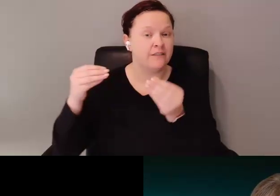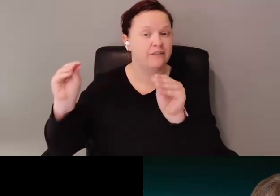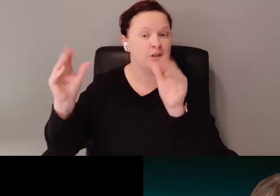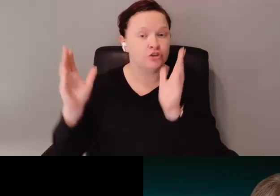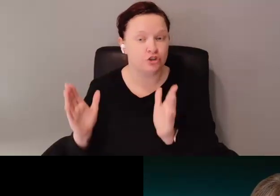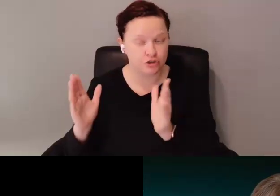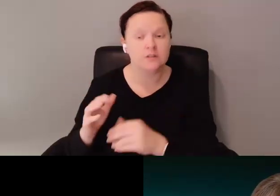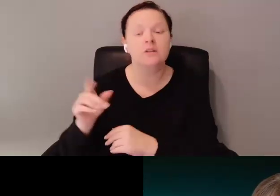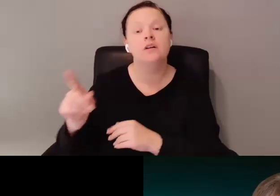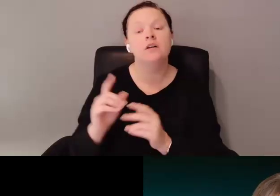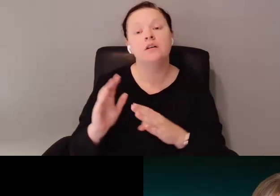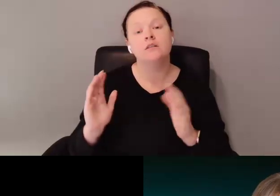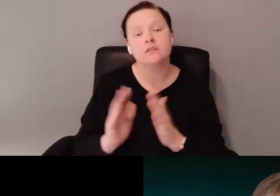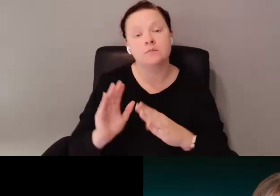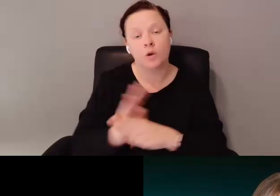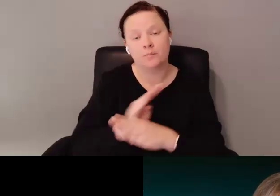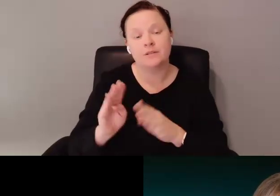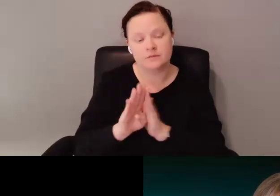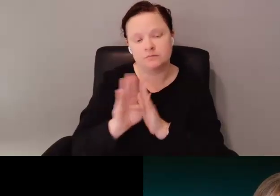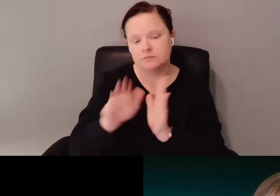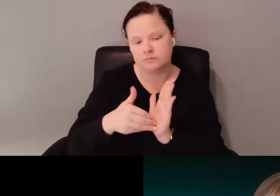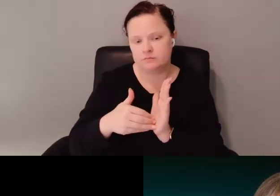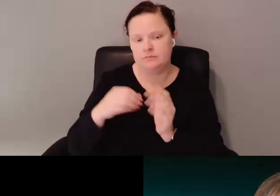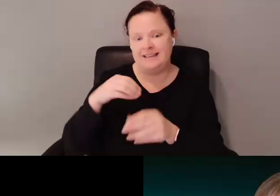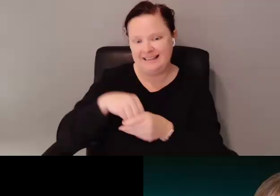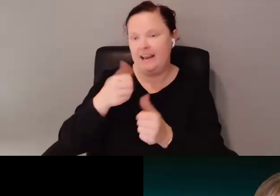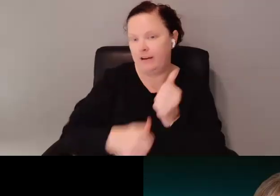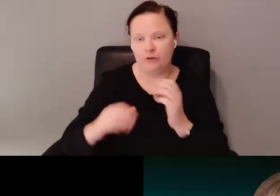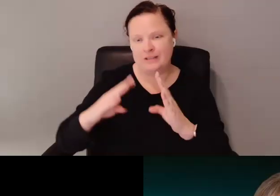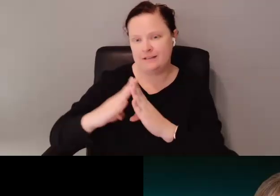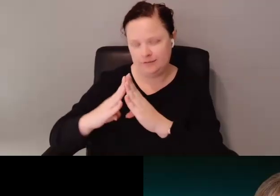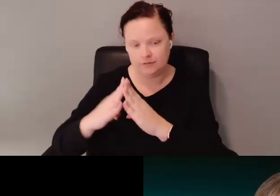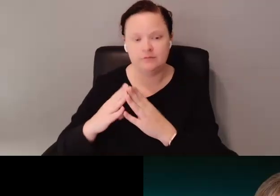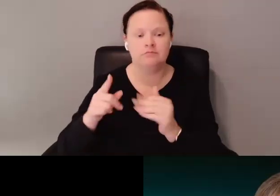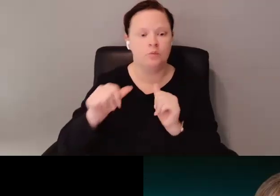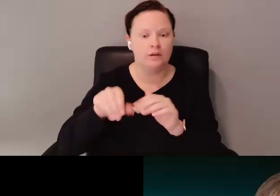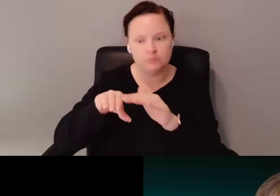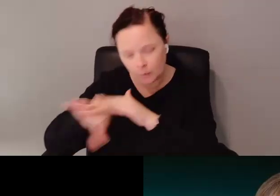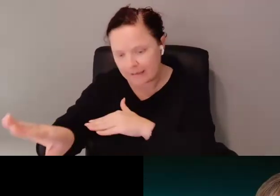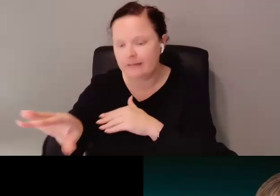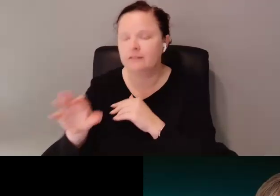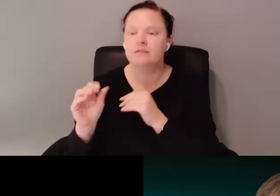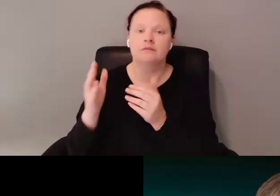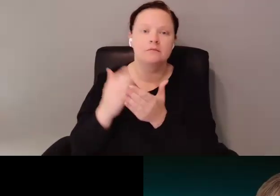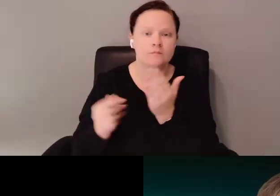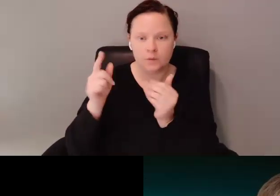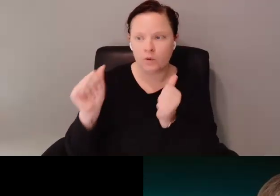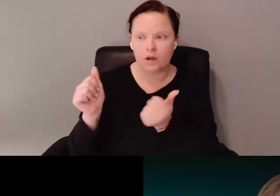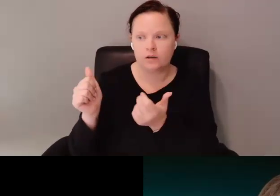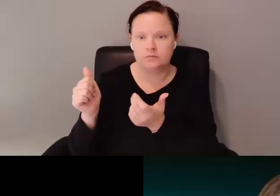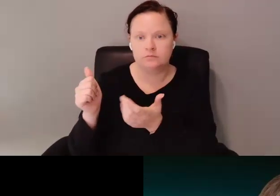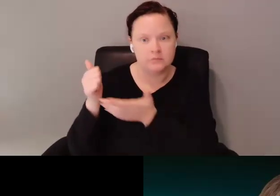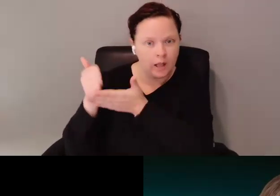Business Development Center, they're in every city. You can go in there and someone can help you do the